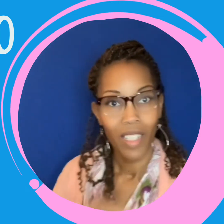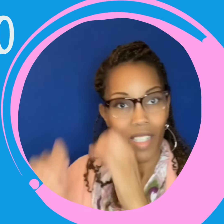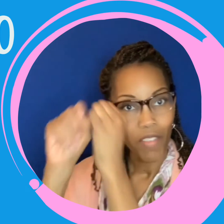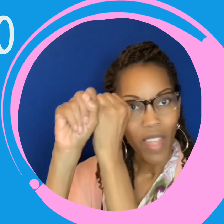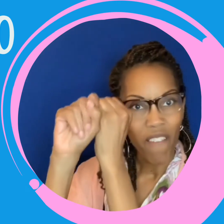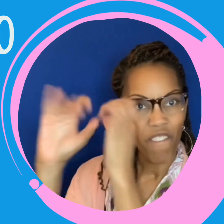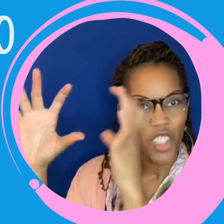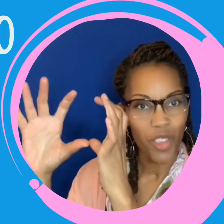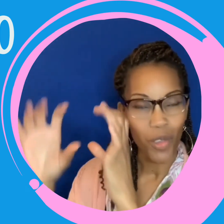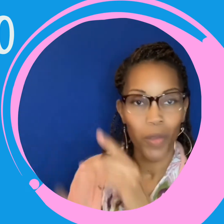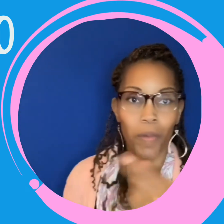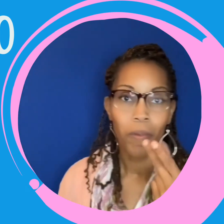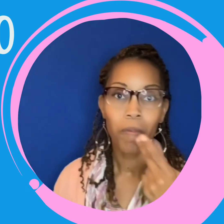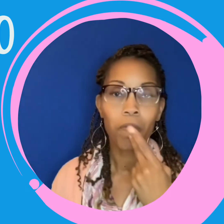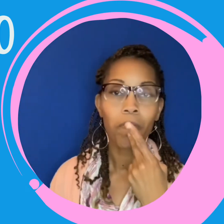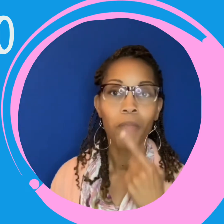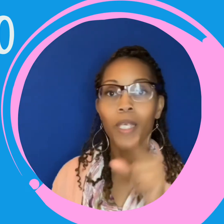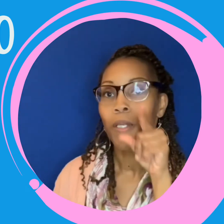and give you that visual.